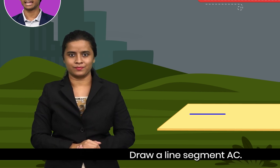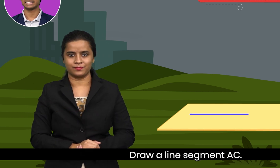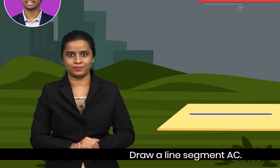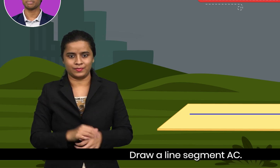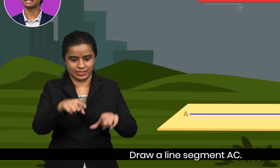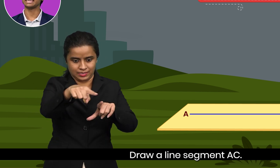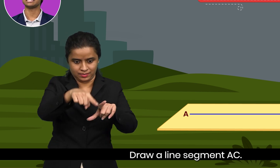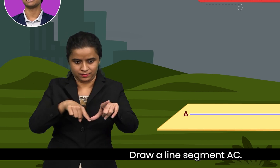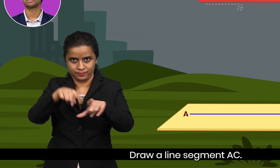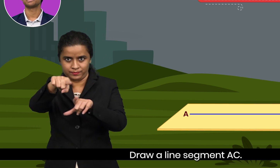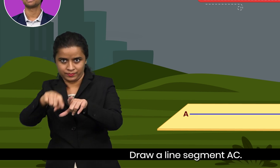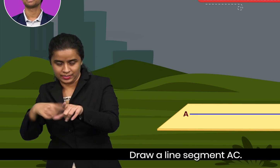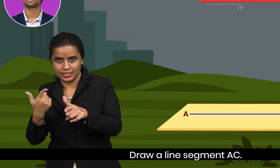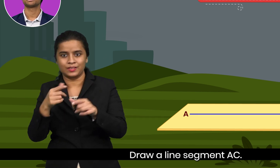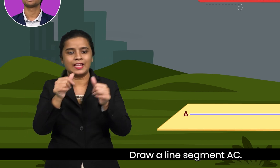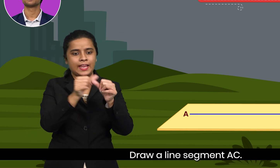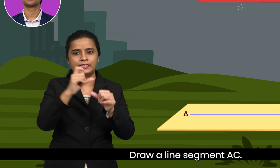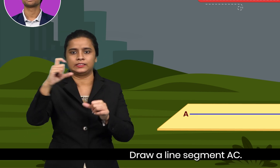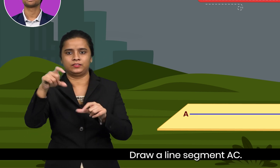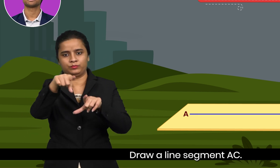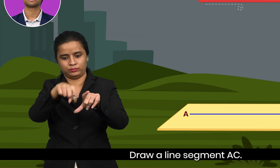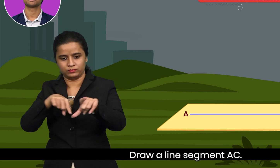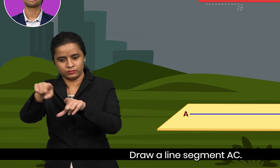Draw line segment AC.